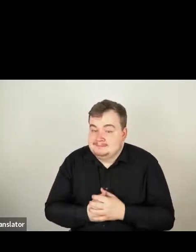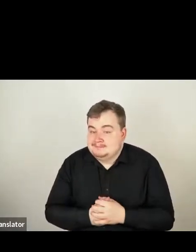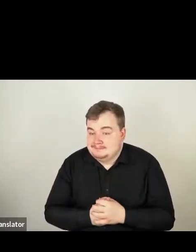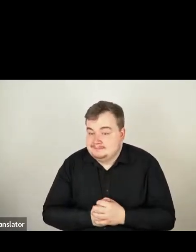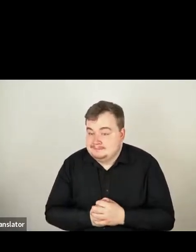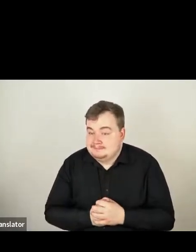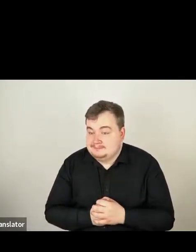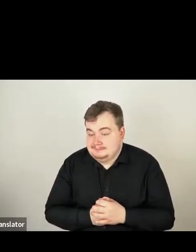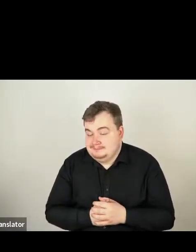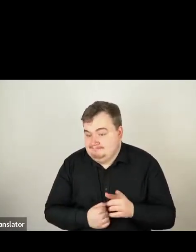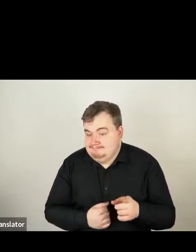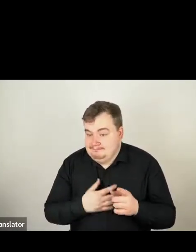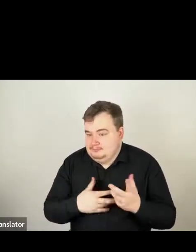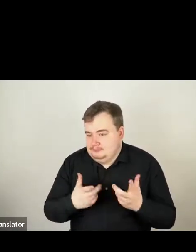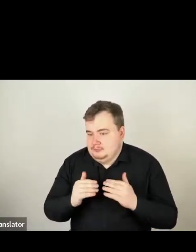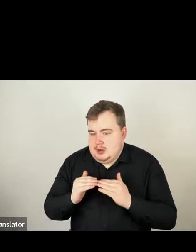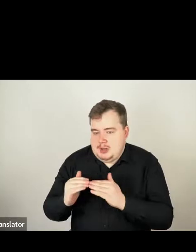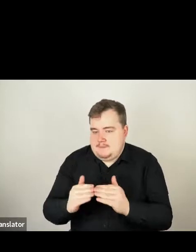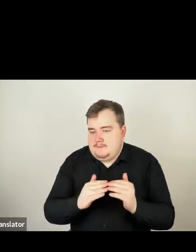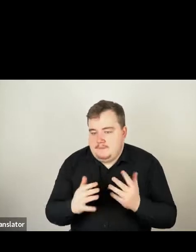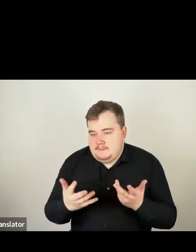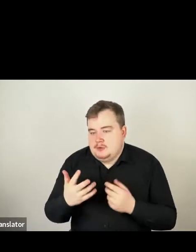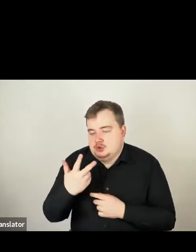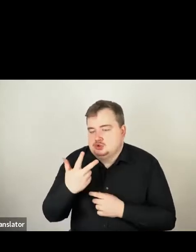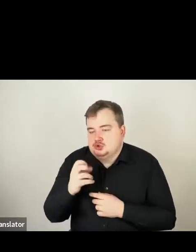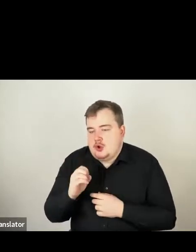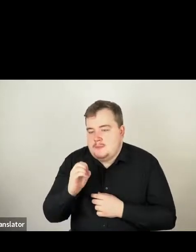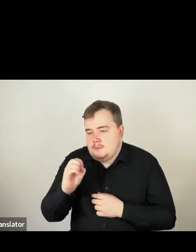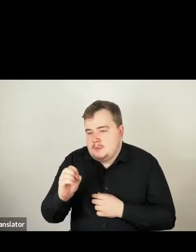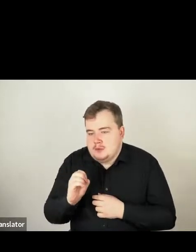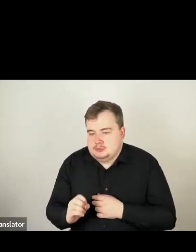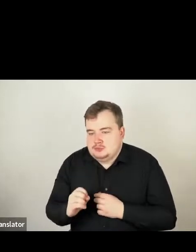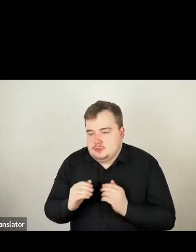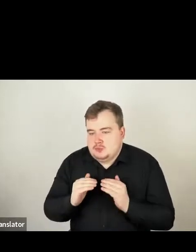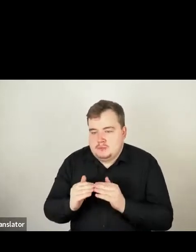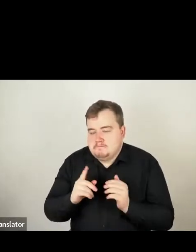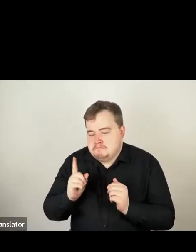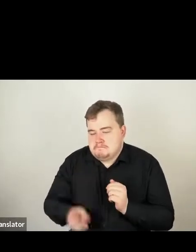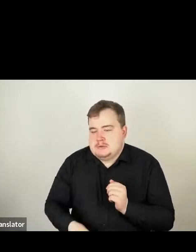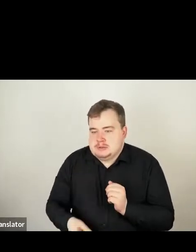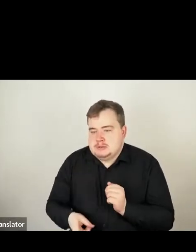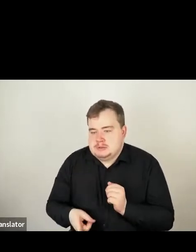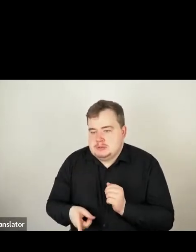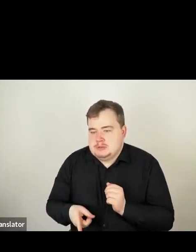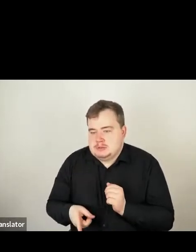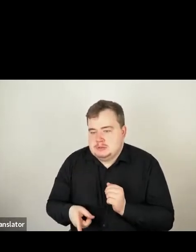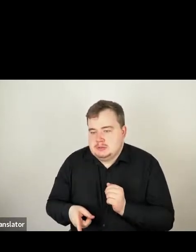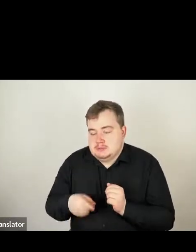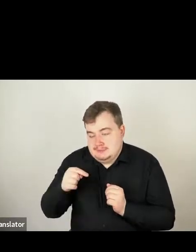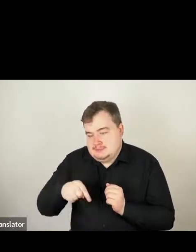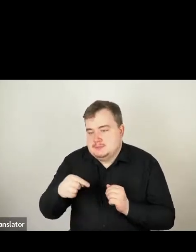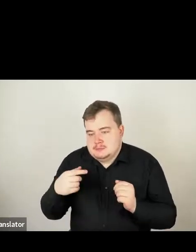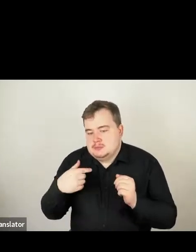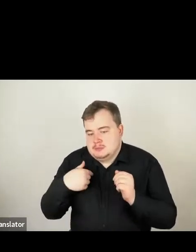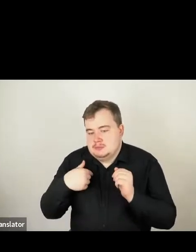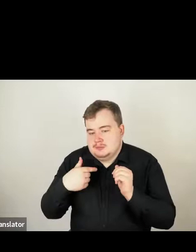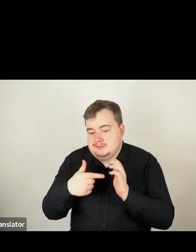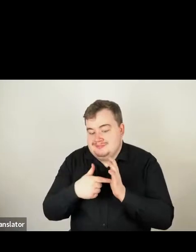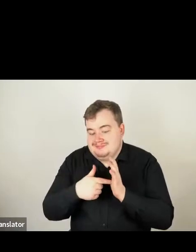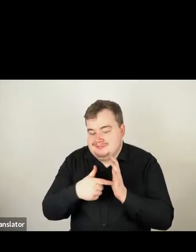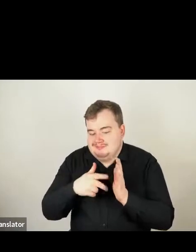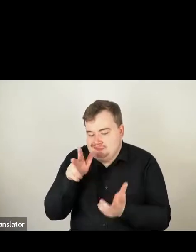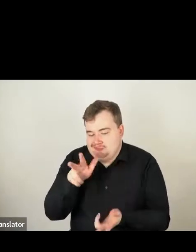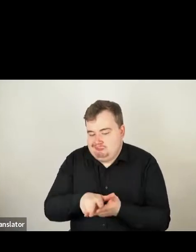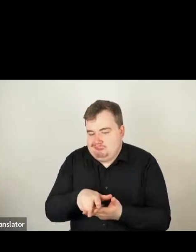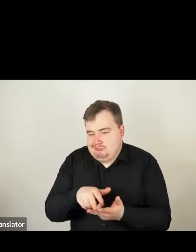of 30%, but with the opportunity that is provided in law to go up to 50%, but